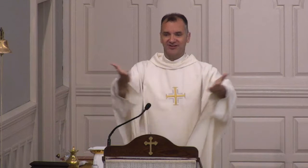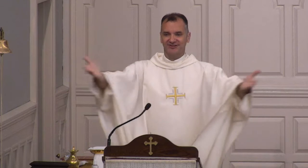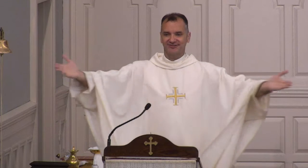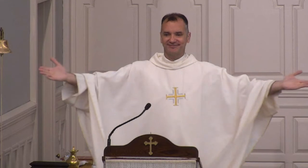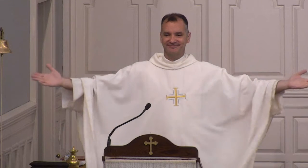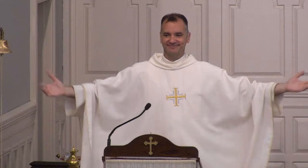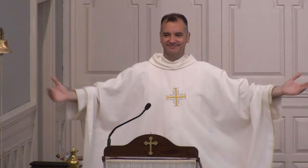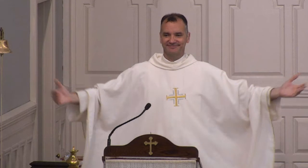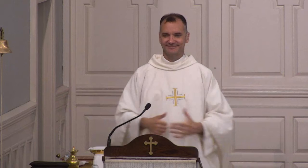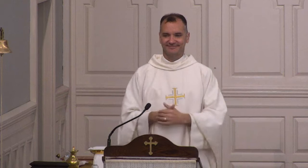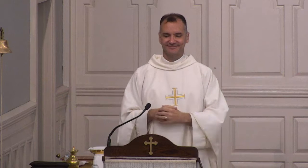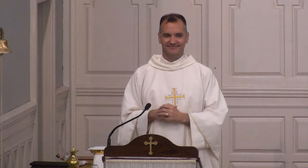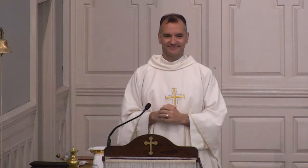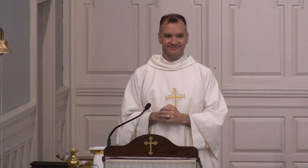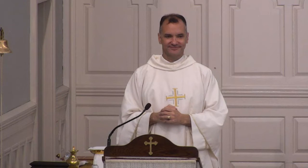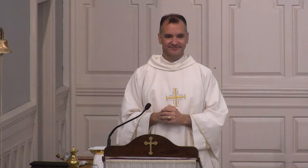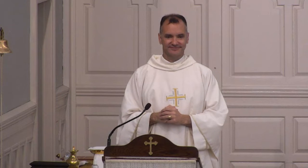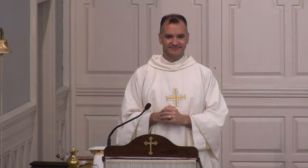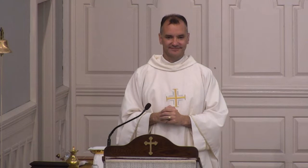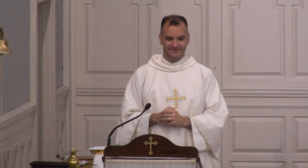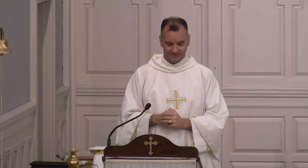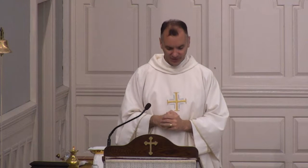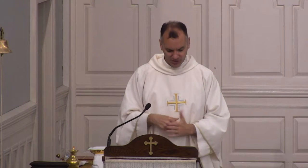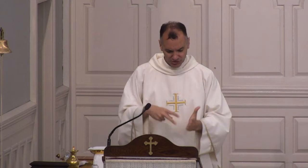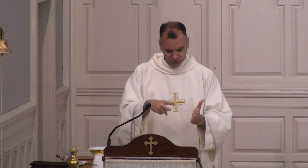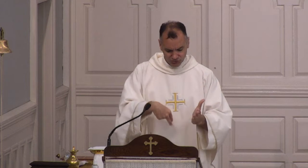The Lord be with you.